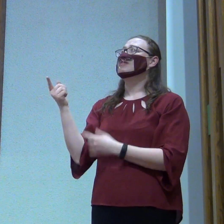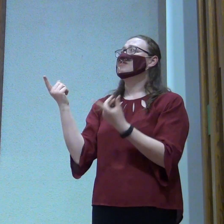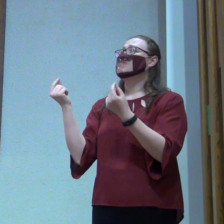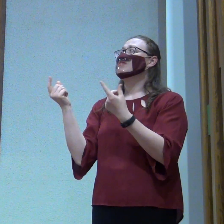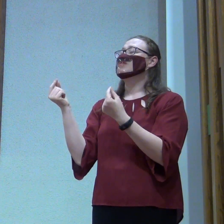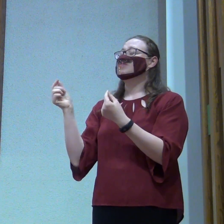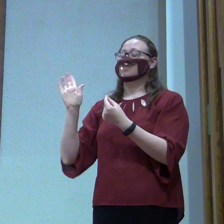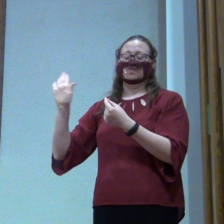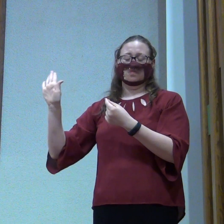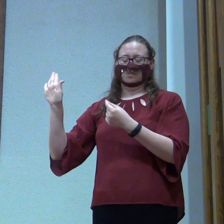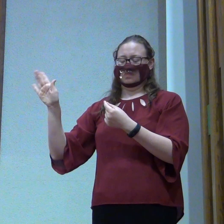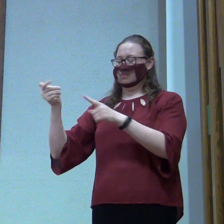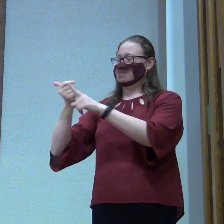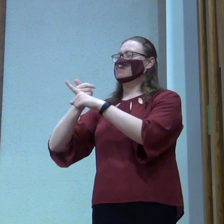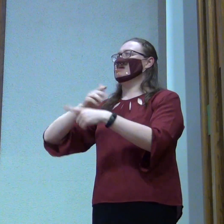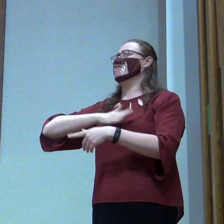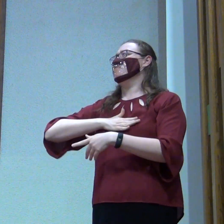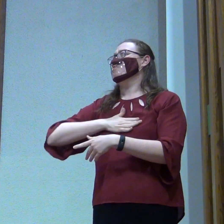set aside his life